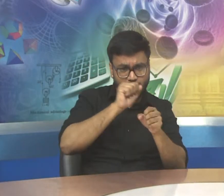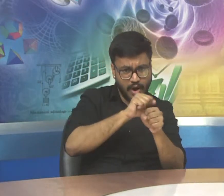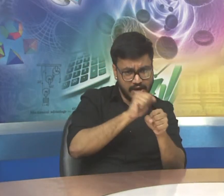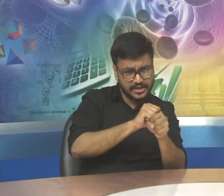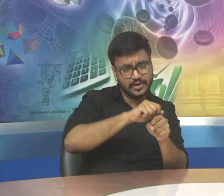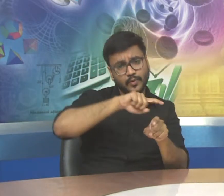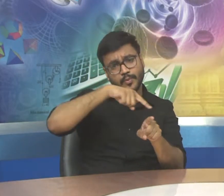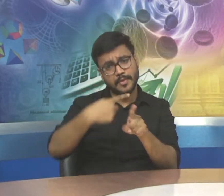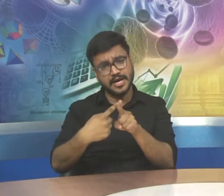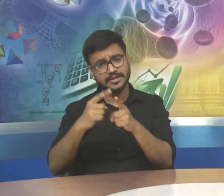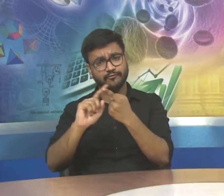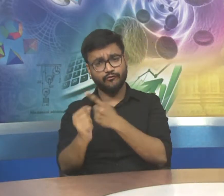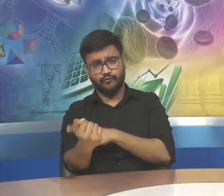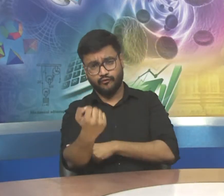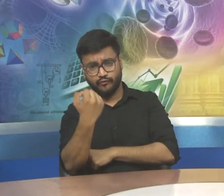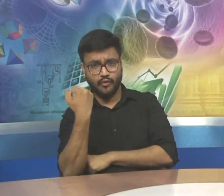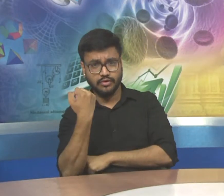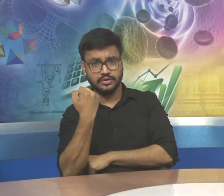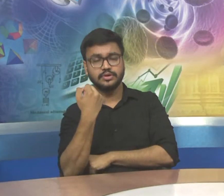Work and Energy.